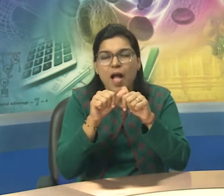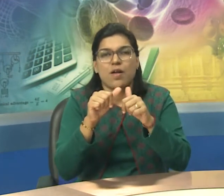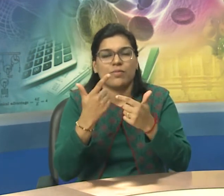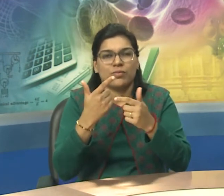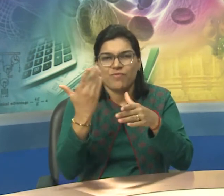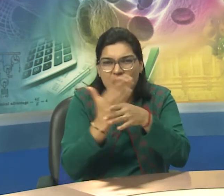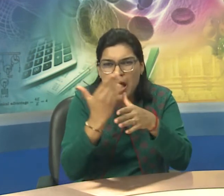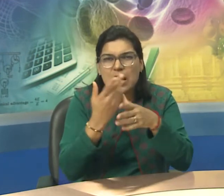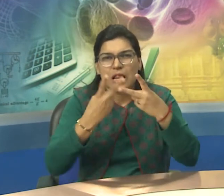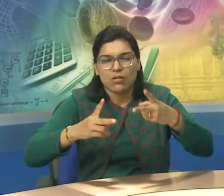able to